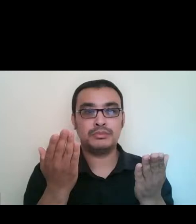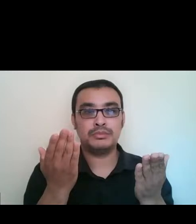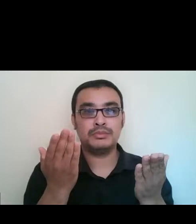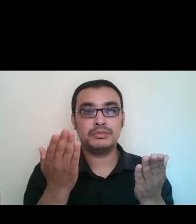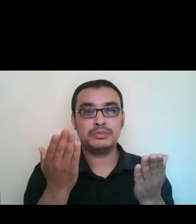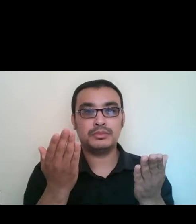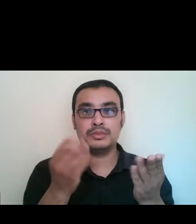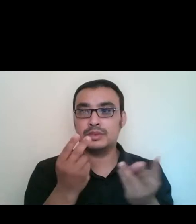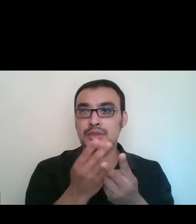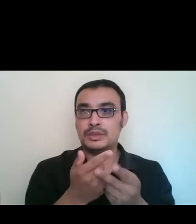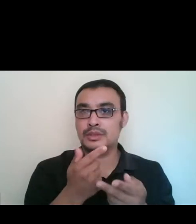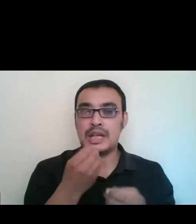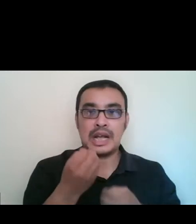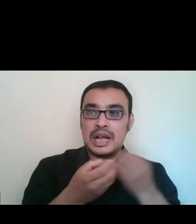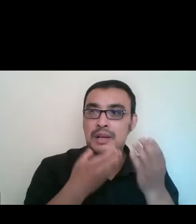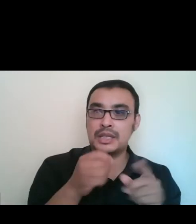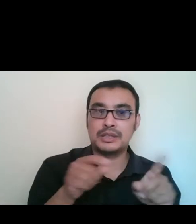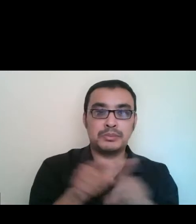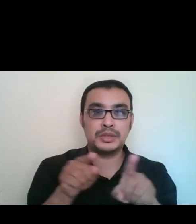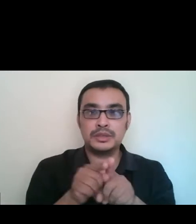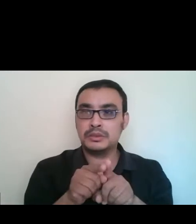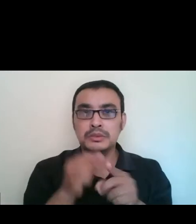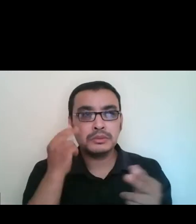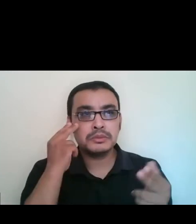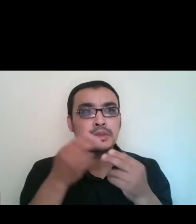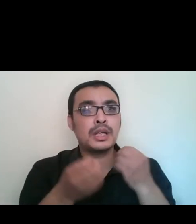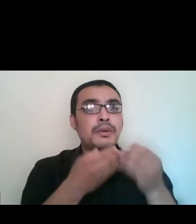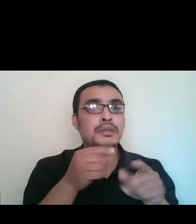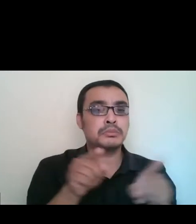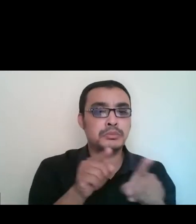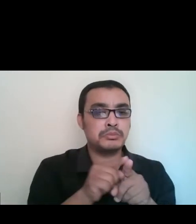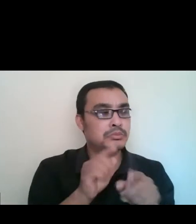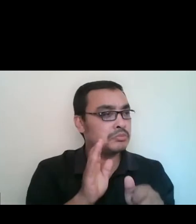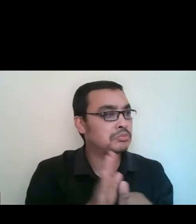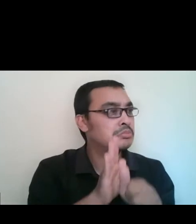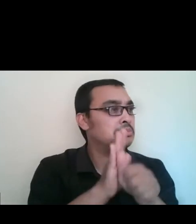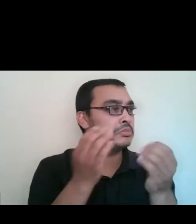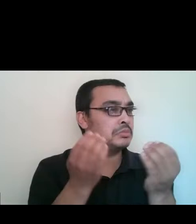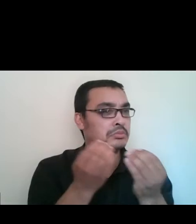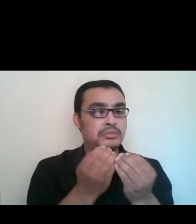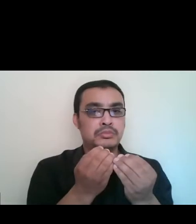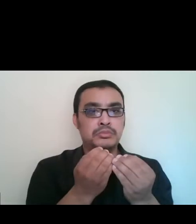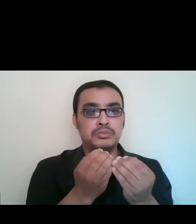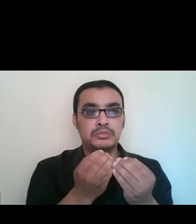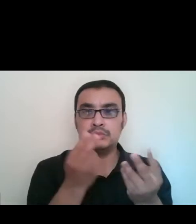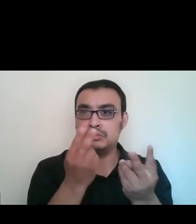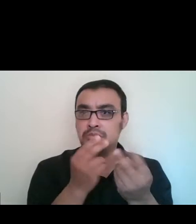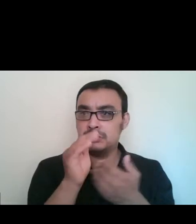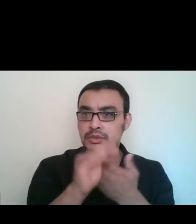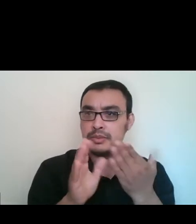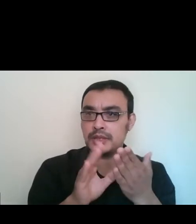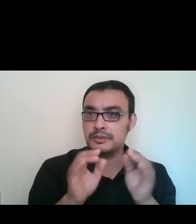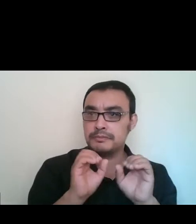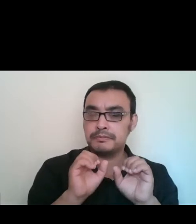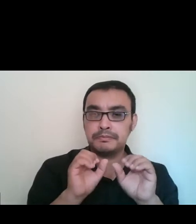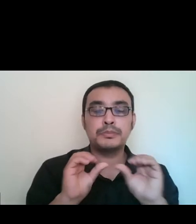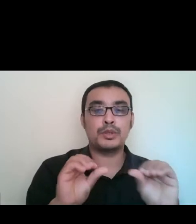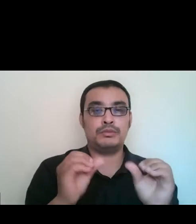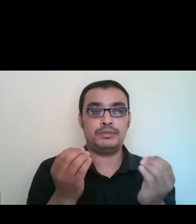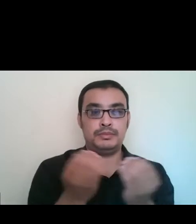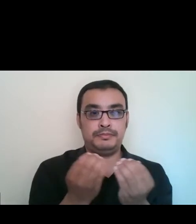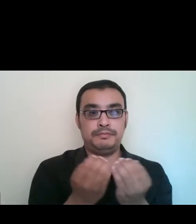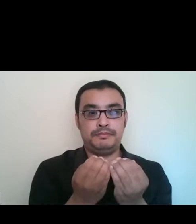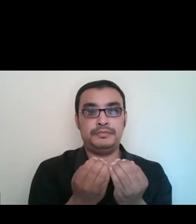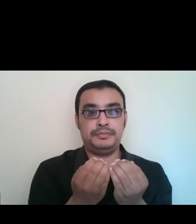the popular voice, which is promoting violence as a fantasy, because of